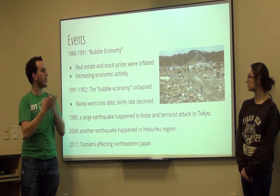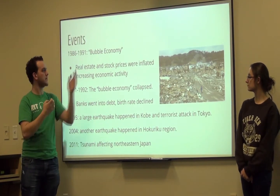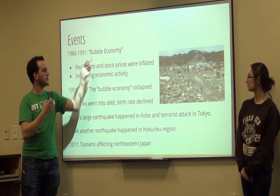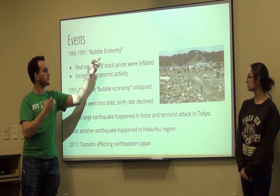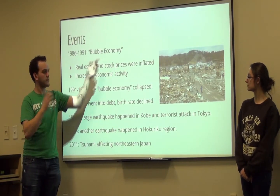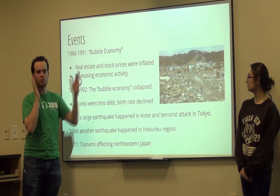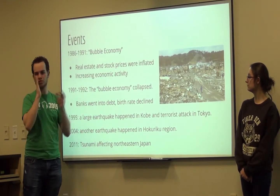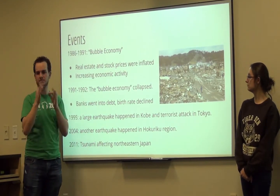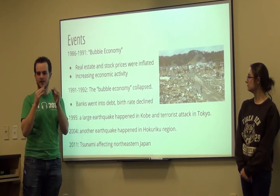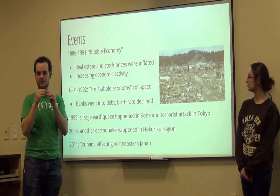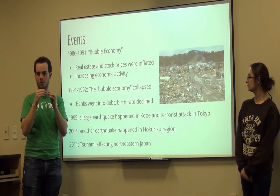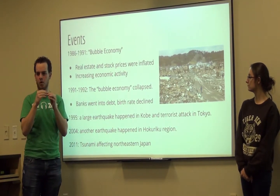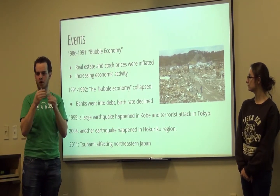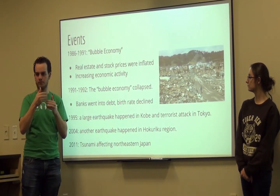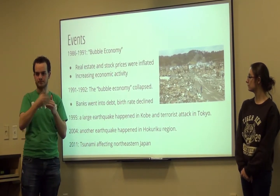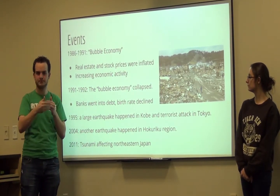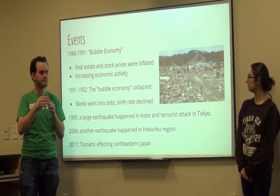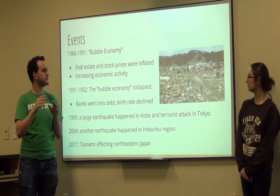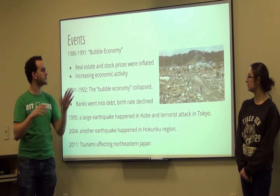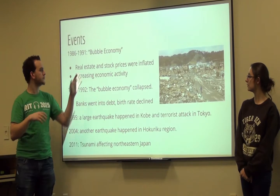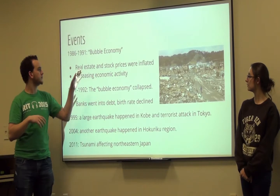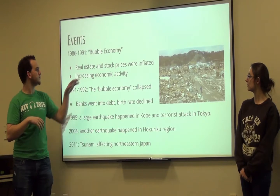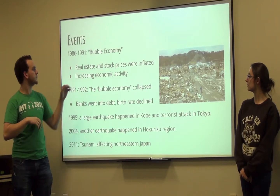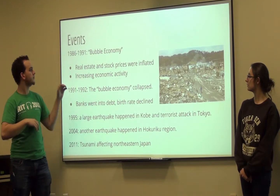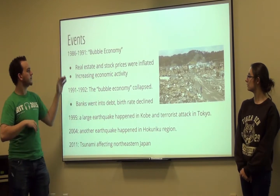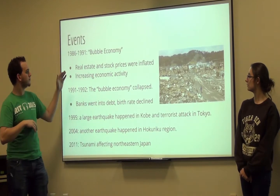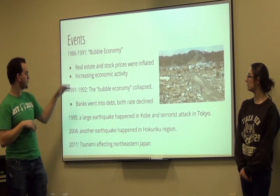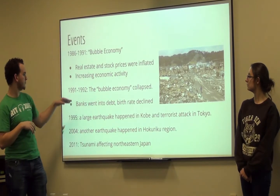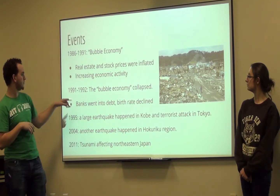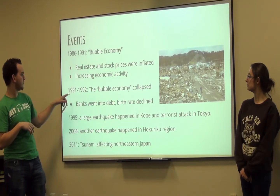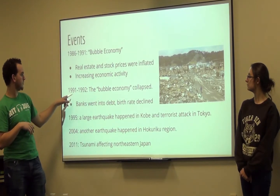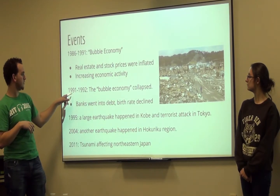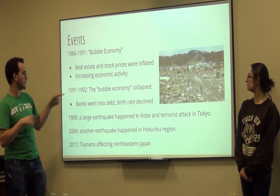which was referred to as the bubble economy, which I'll go into a little bit more.